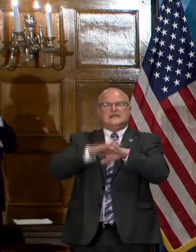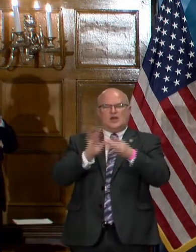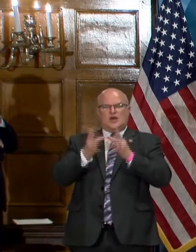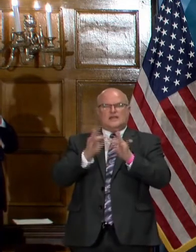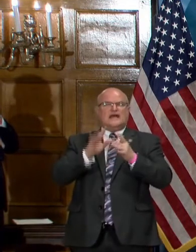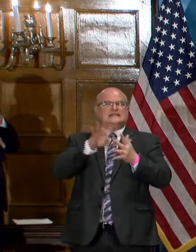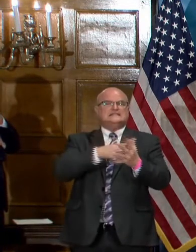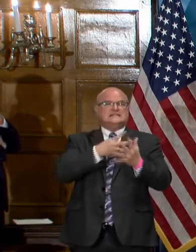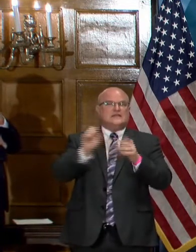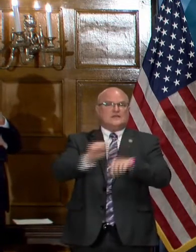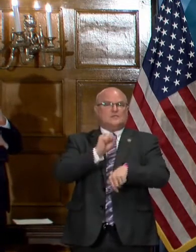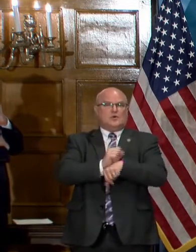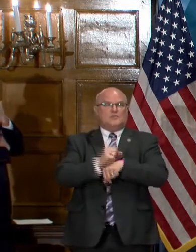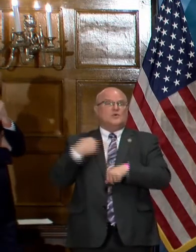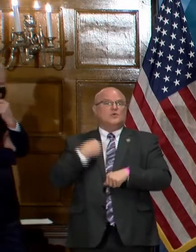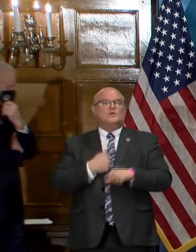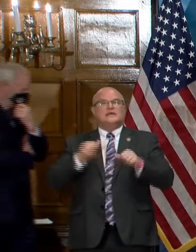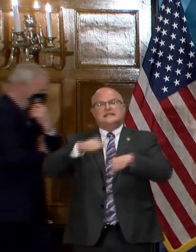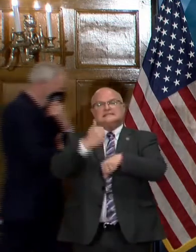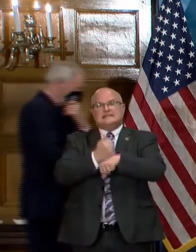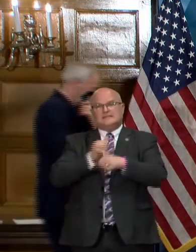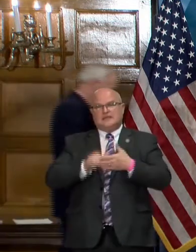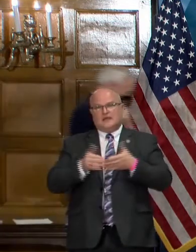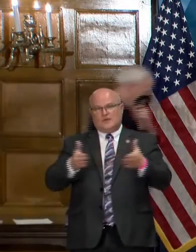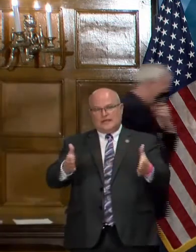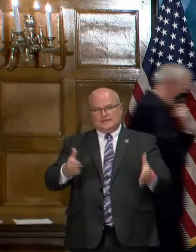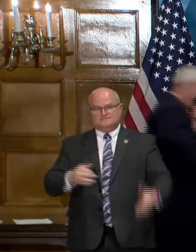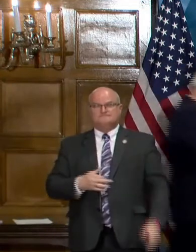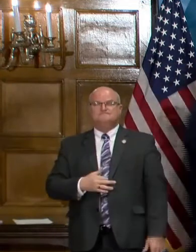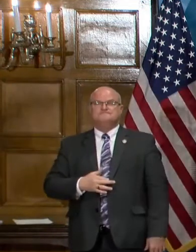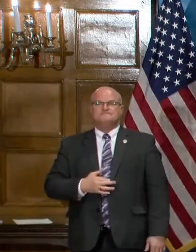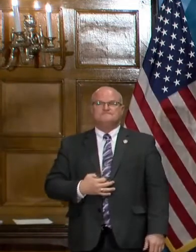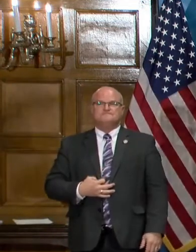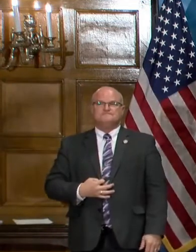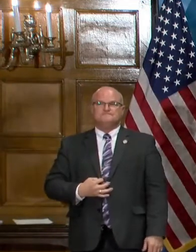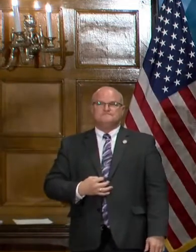be able to schedule these appointments, and we're going to be able to assist them that way.